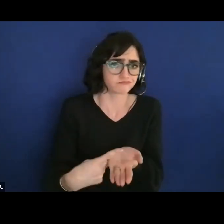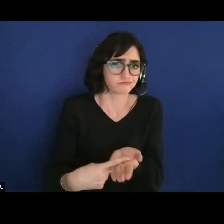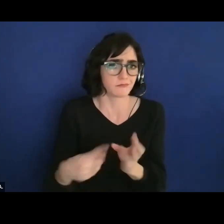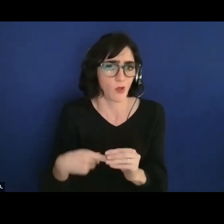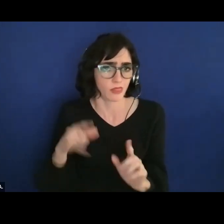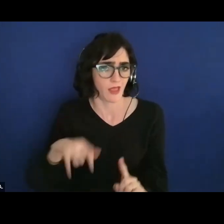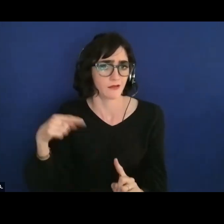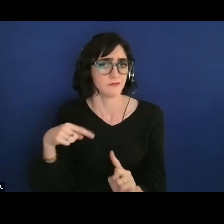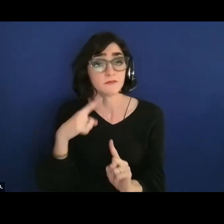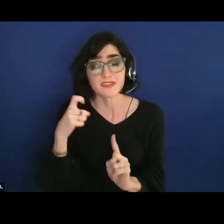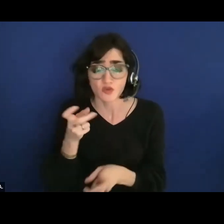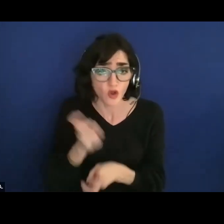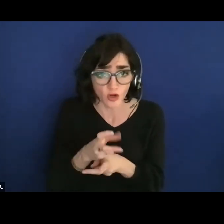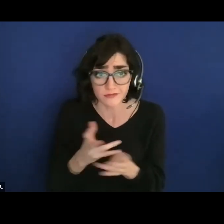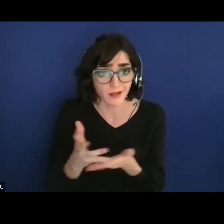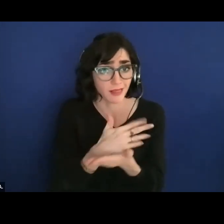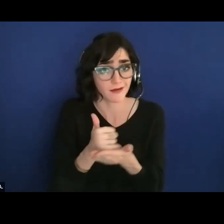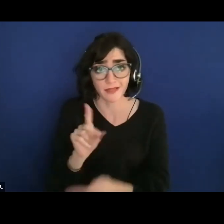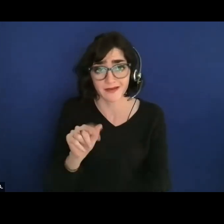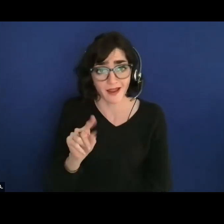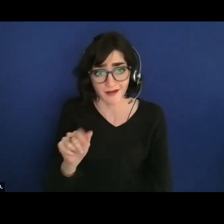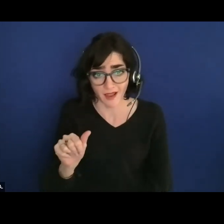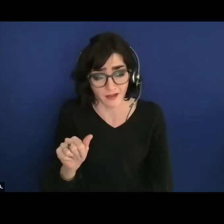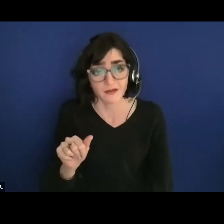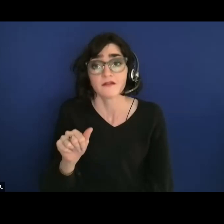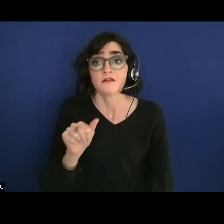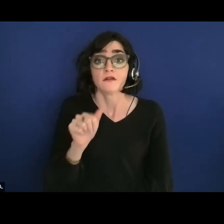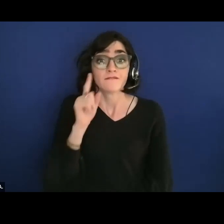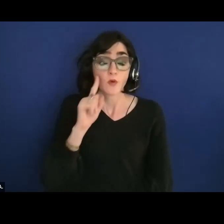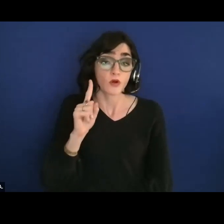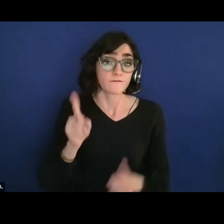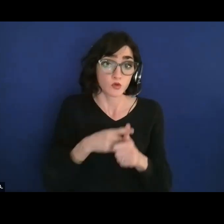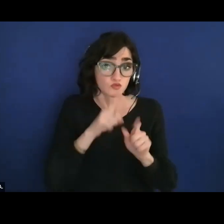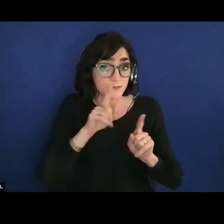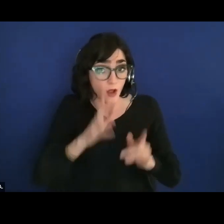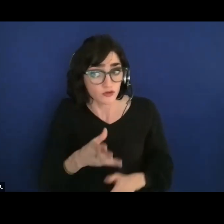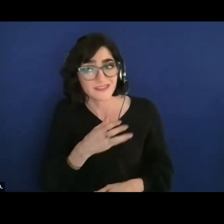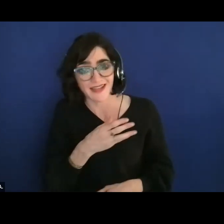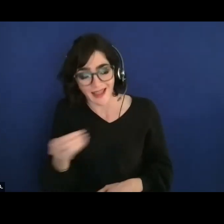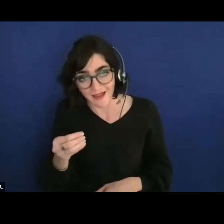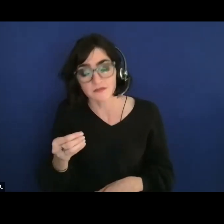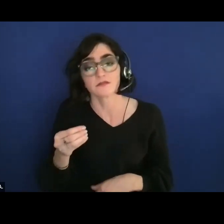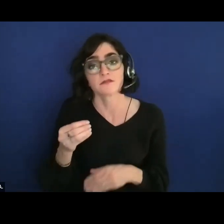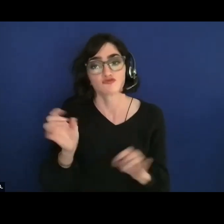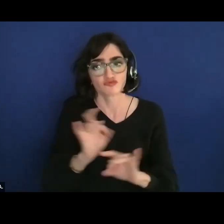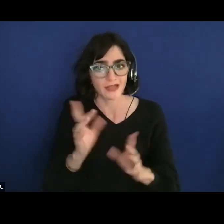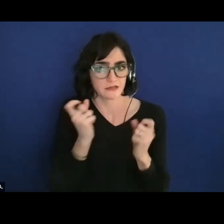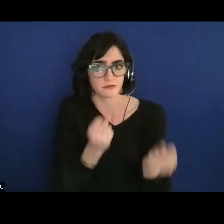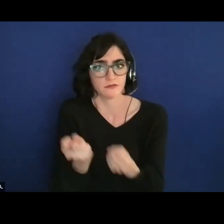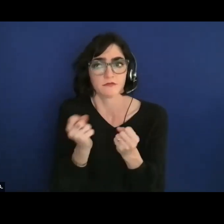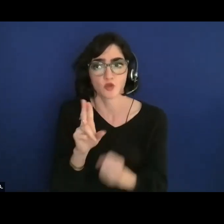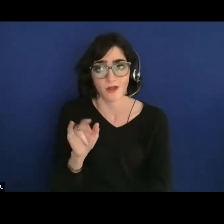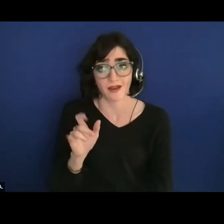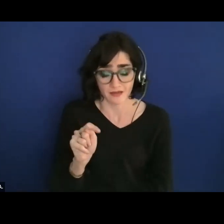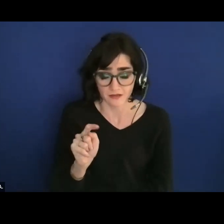this data, not just mobile crisis, but in the co-responder field as well, as we talked about at the last CRIS meeting. Really worthy